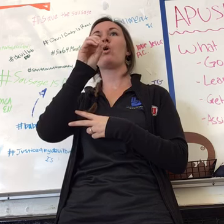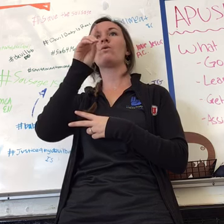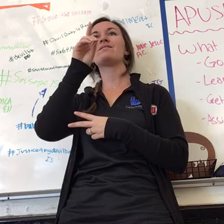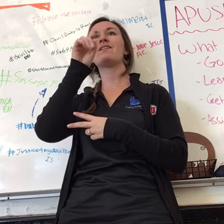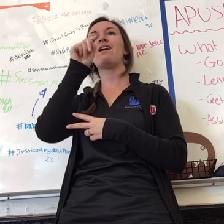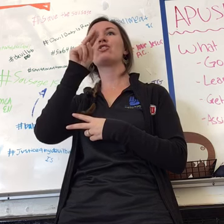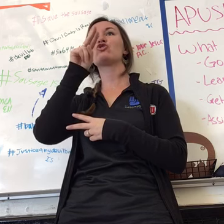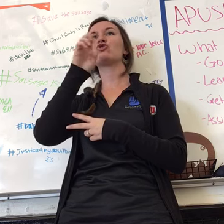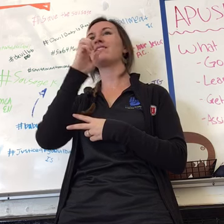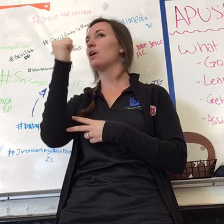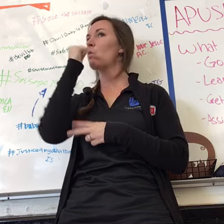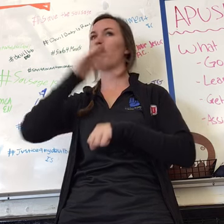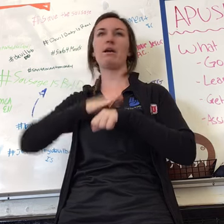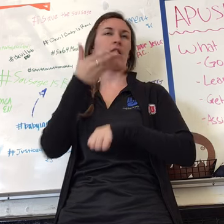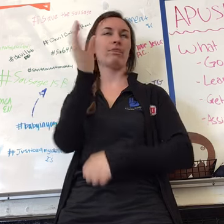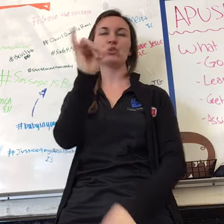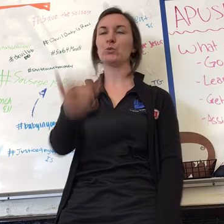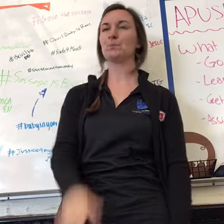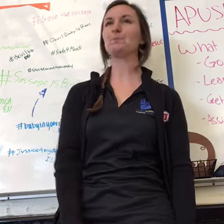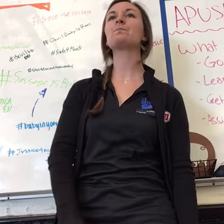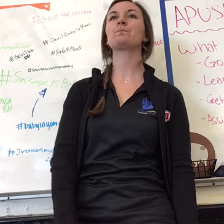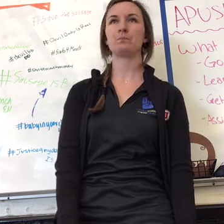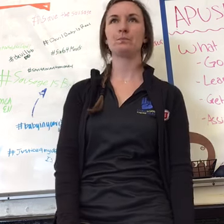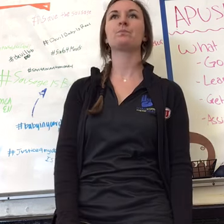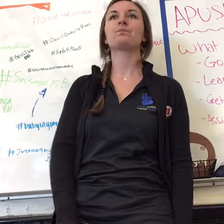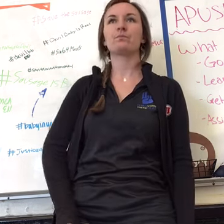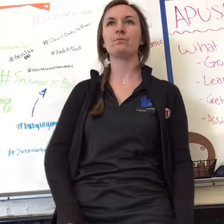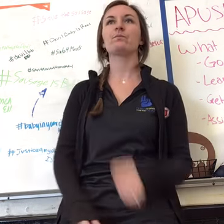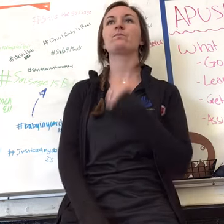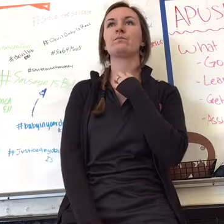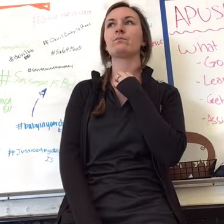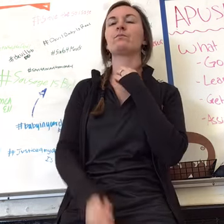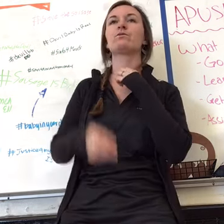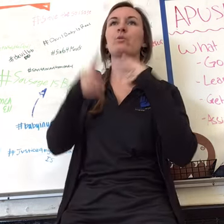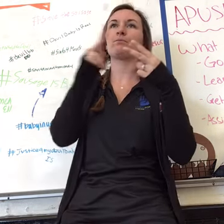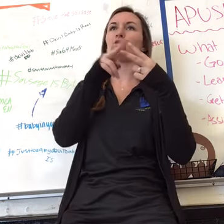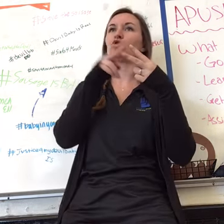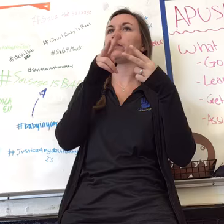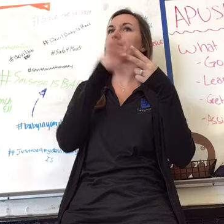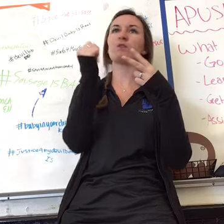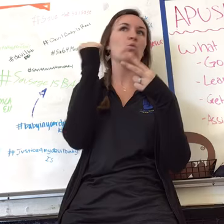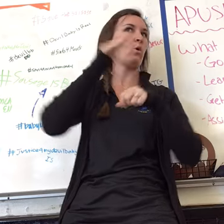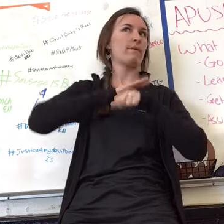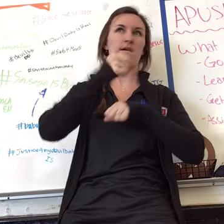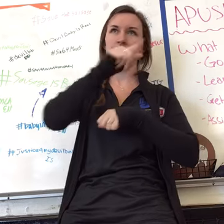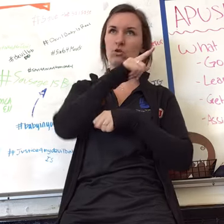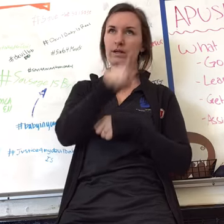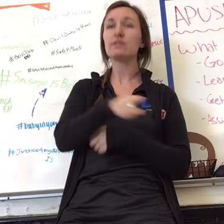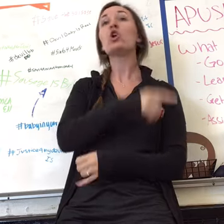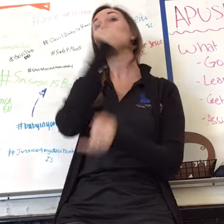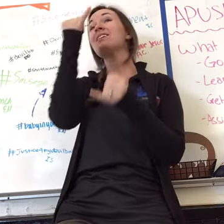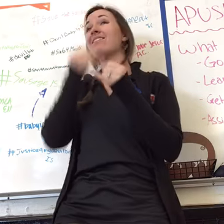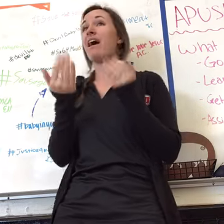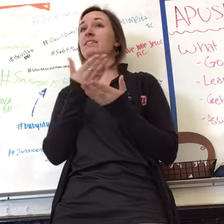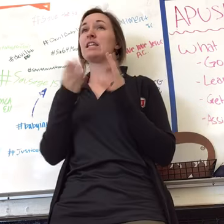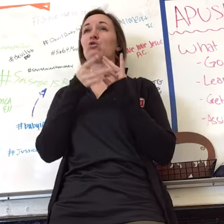M-O-N-R-O-E. Doctrine. Like James Monroe. Okay, and the last one that's on here for War of 1812 is going to be the